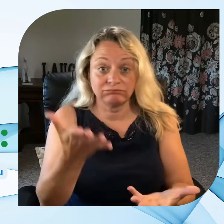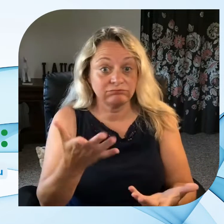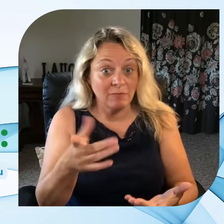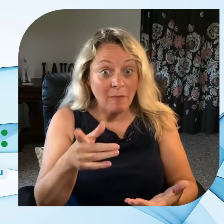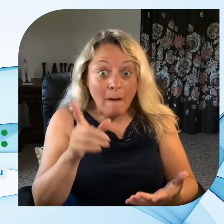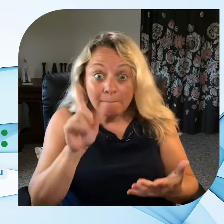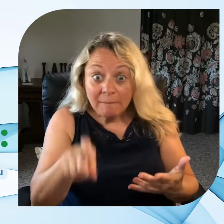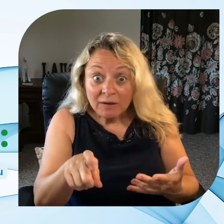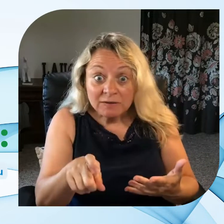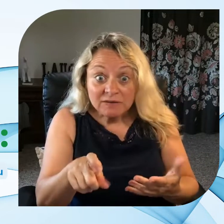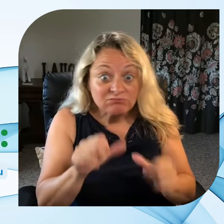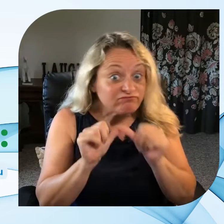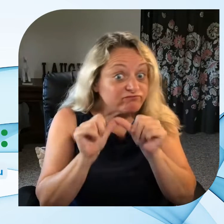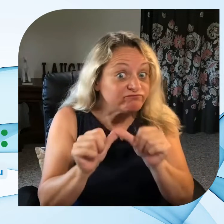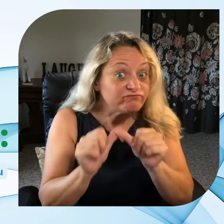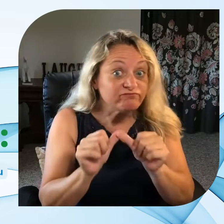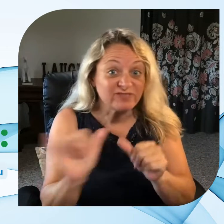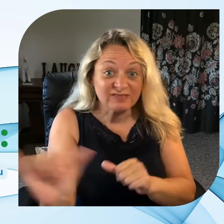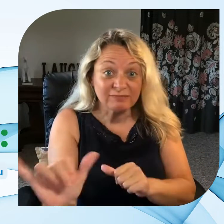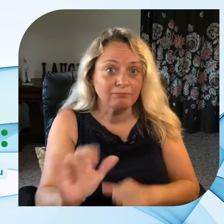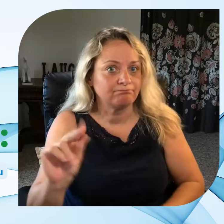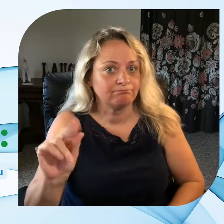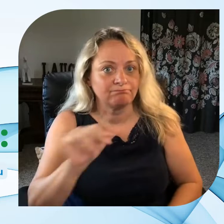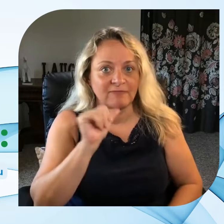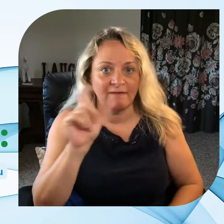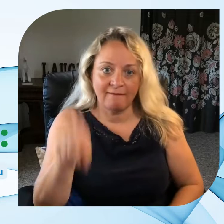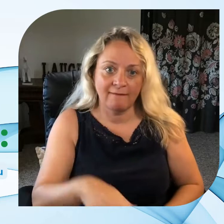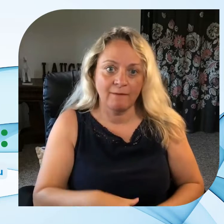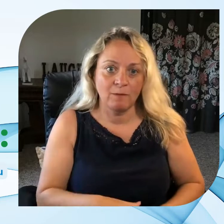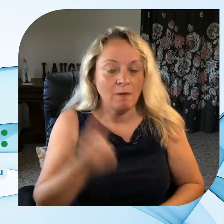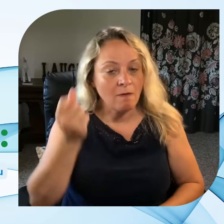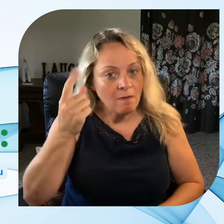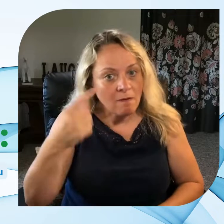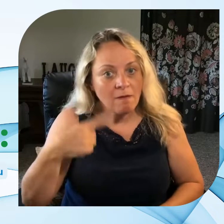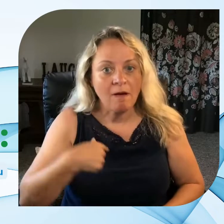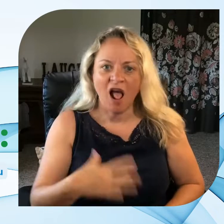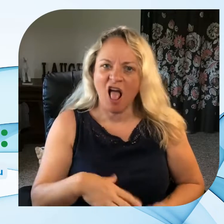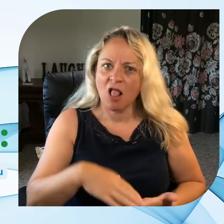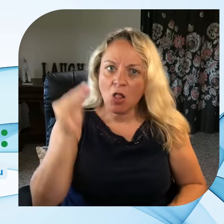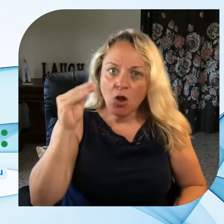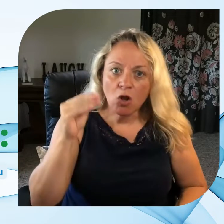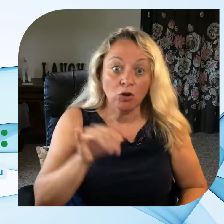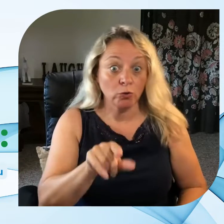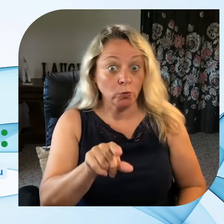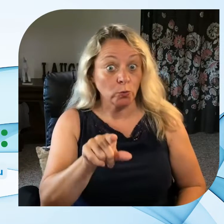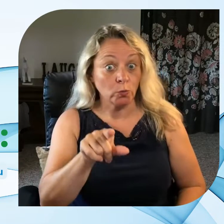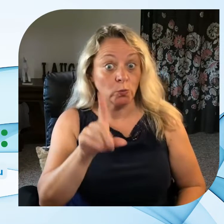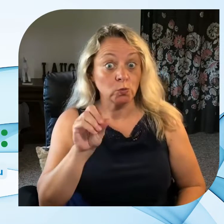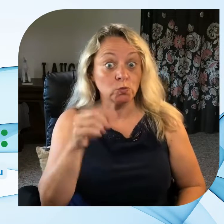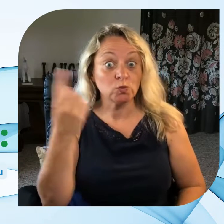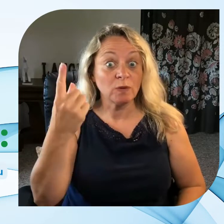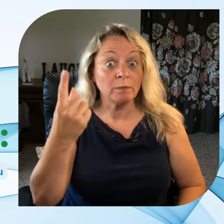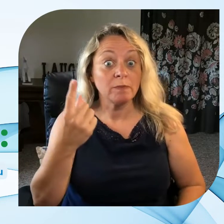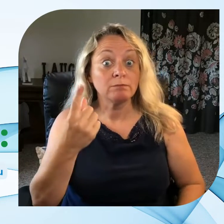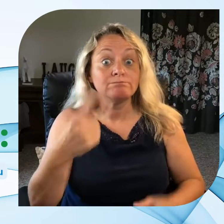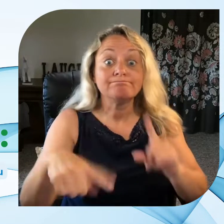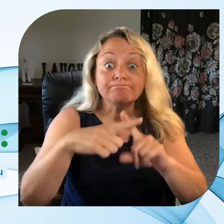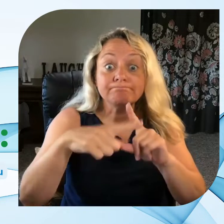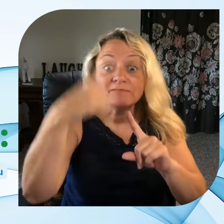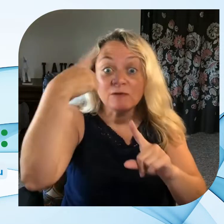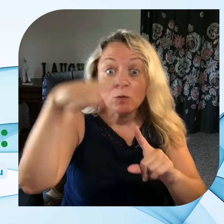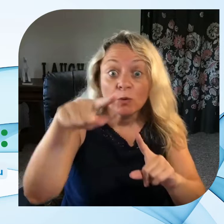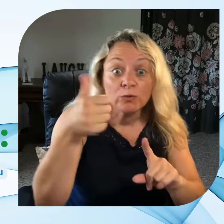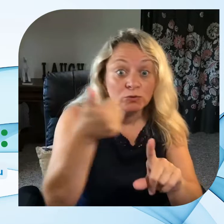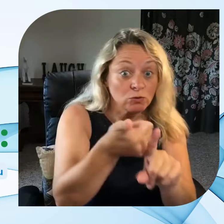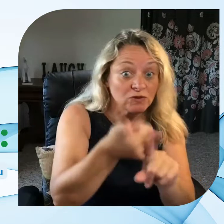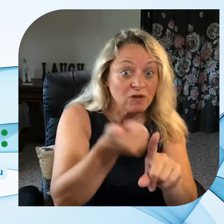for yourself by default, it provides benefit and good for others.